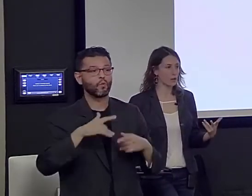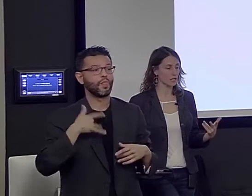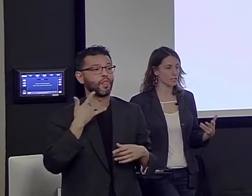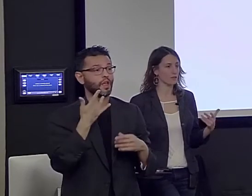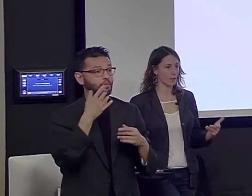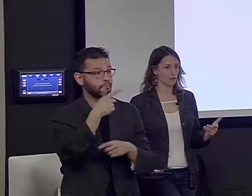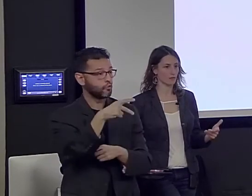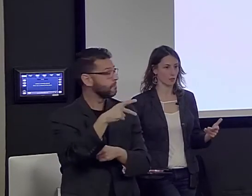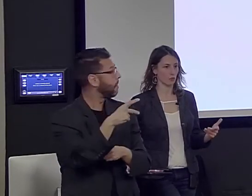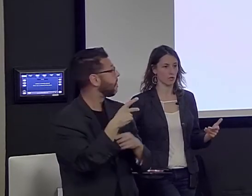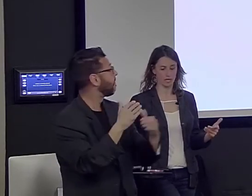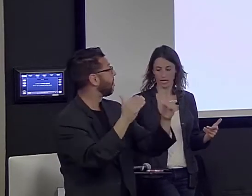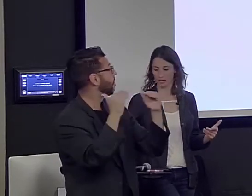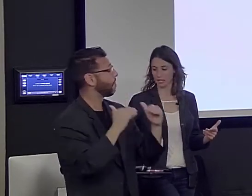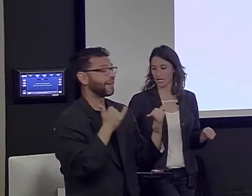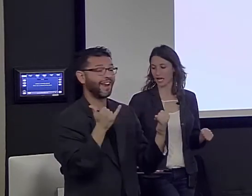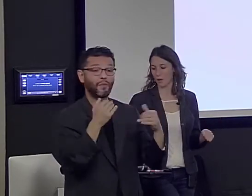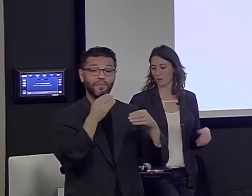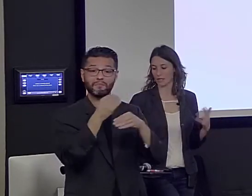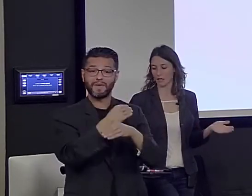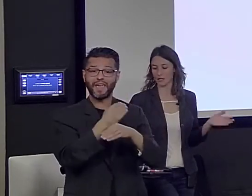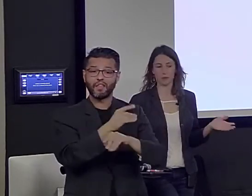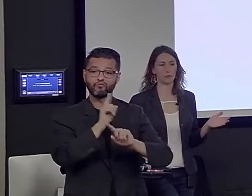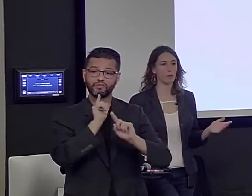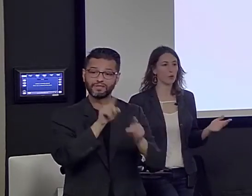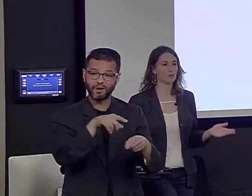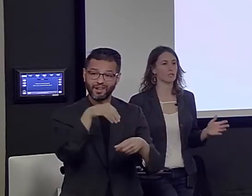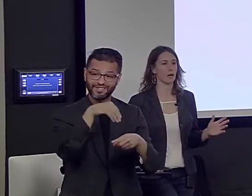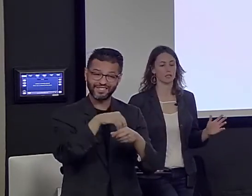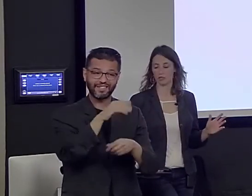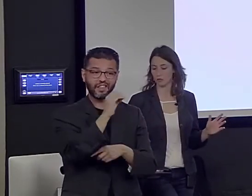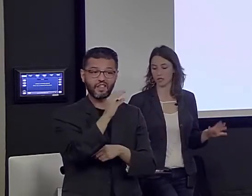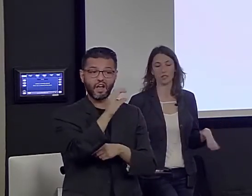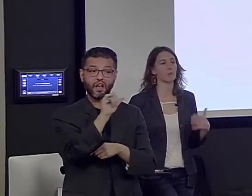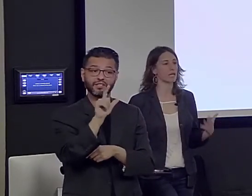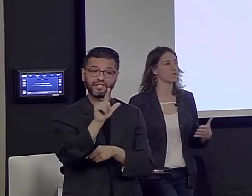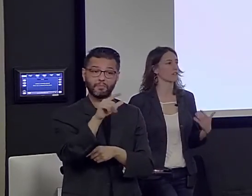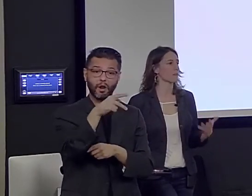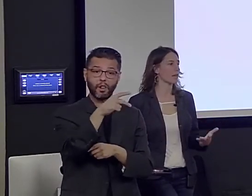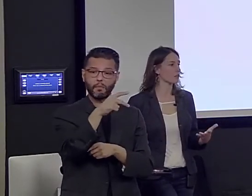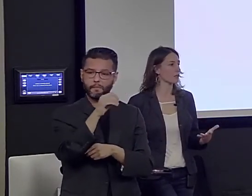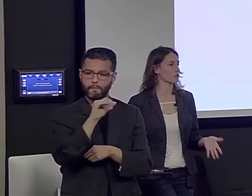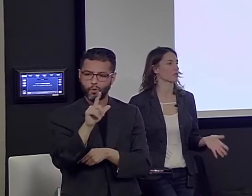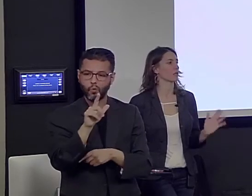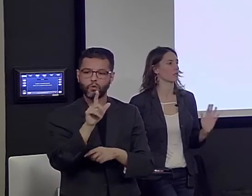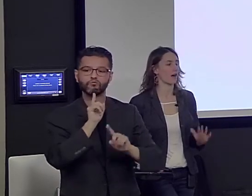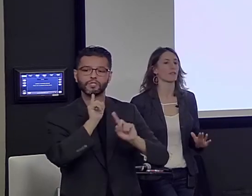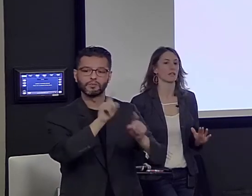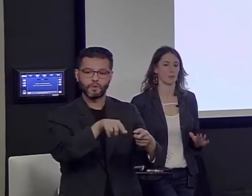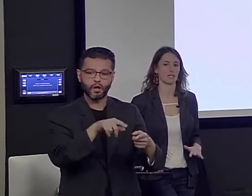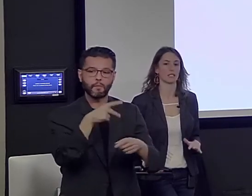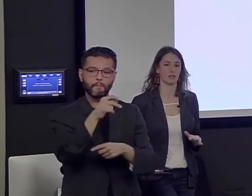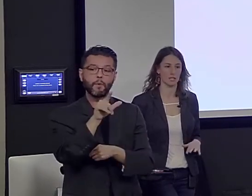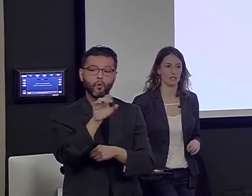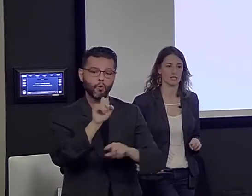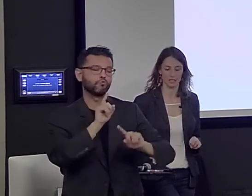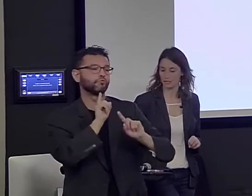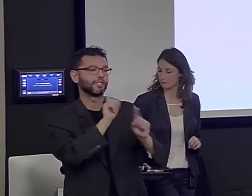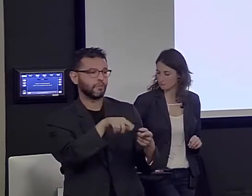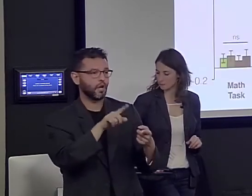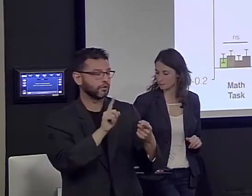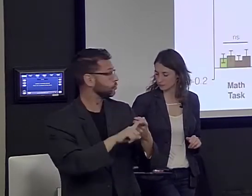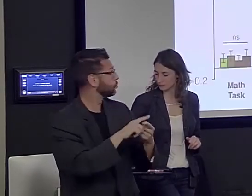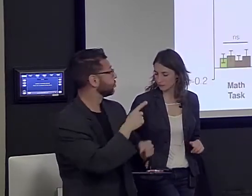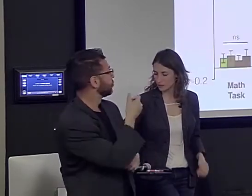math responsive part of visual cortex, in the occipital pole, responds to the complexity of math equations, but not the complexity of